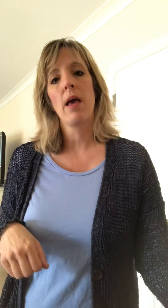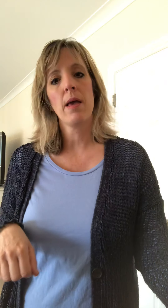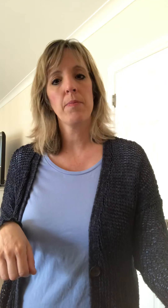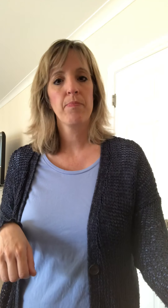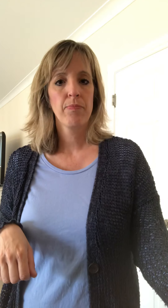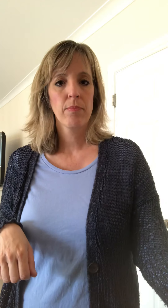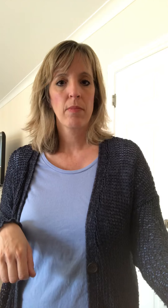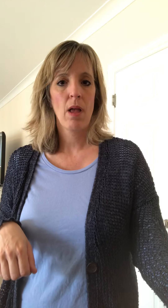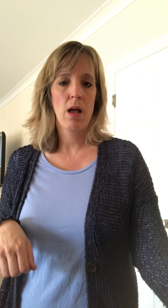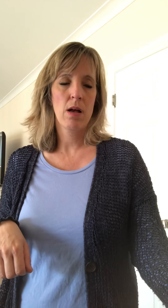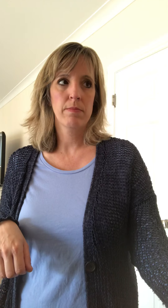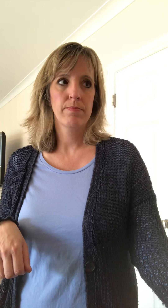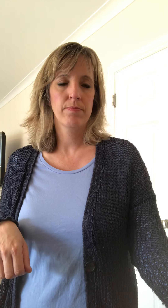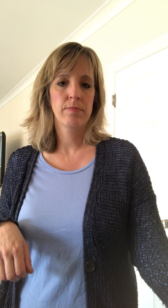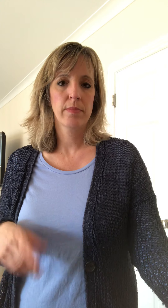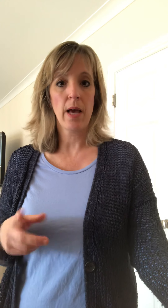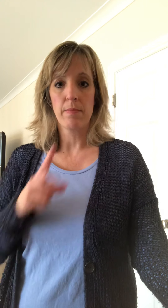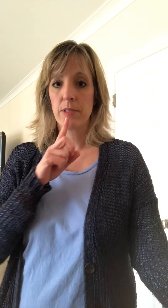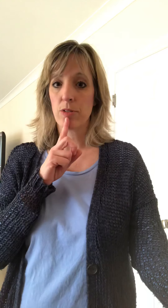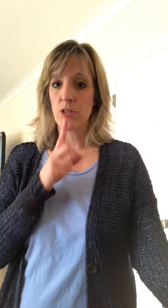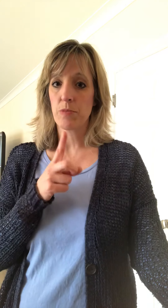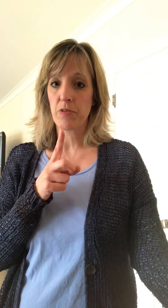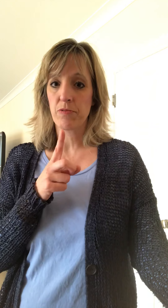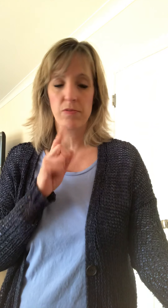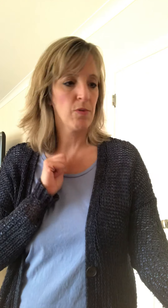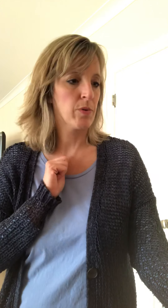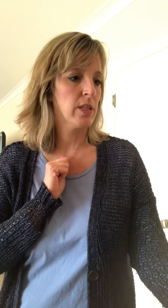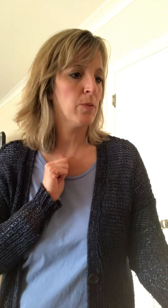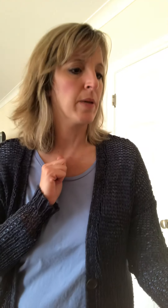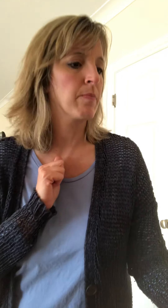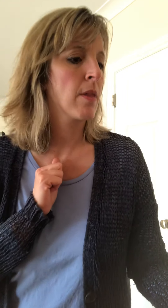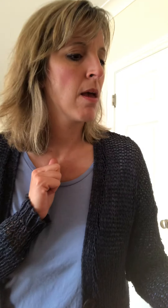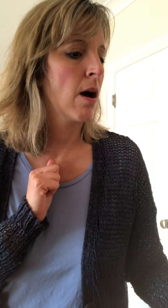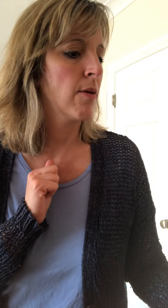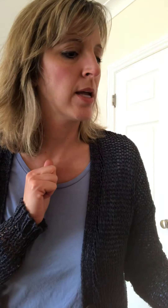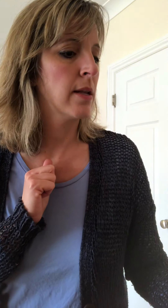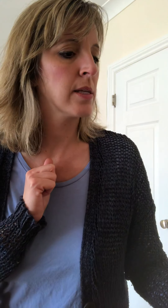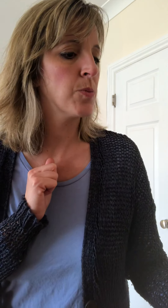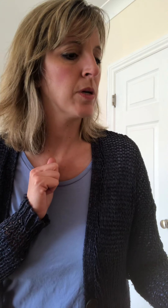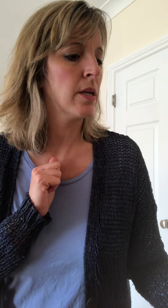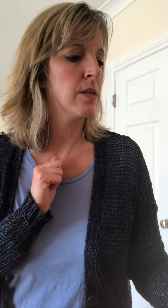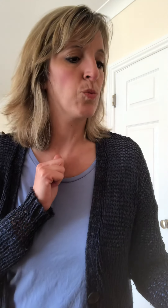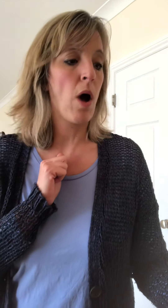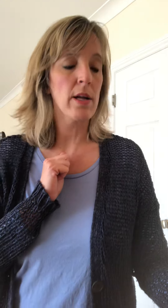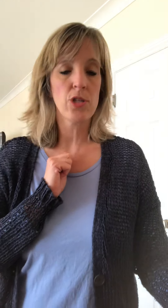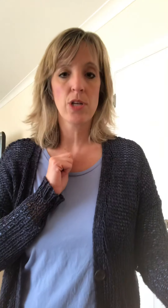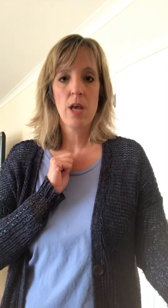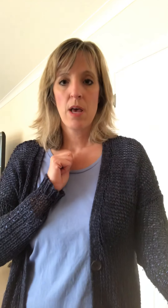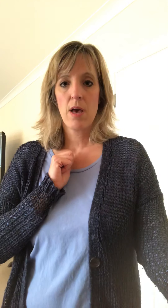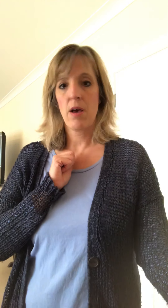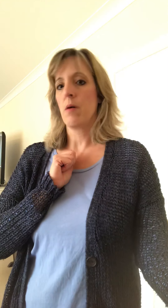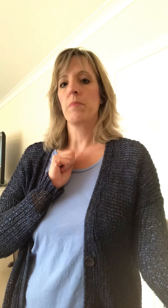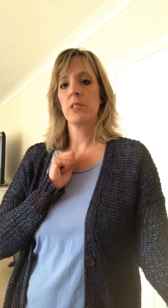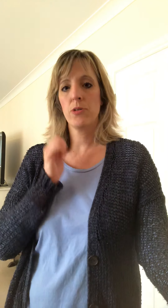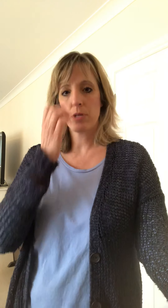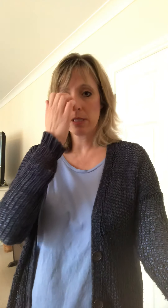okay? Yeah, so it's just move forward a little bit. All right, next one is watch. You can